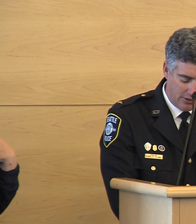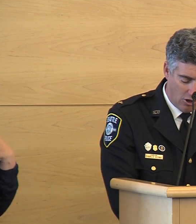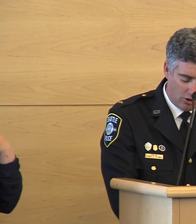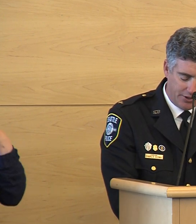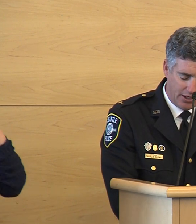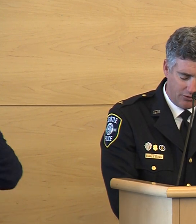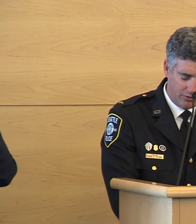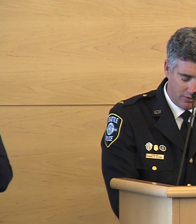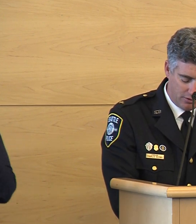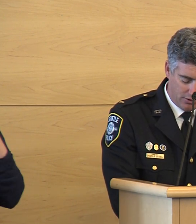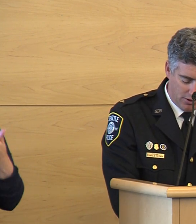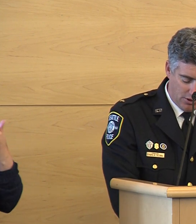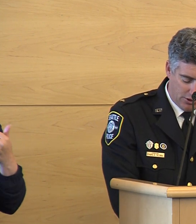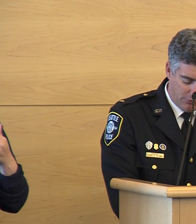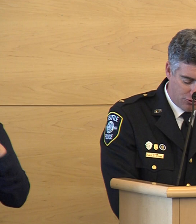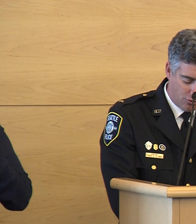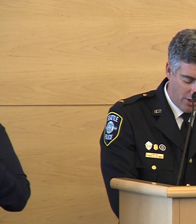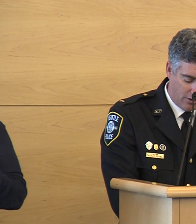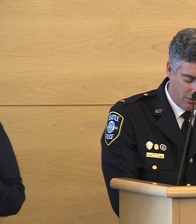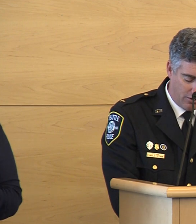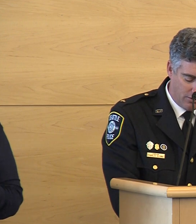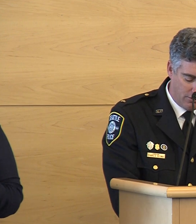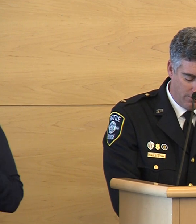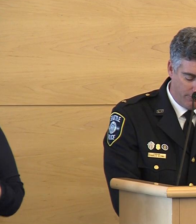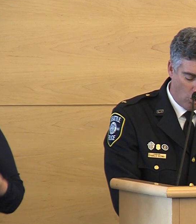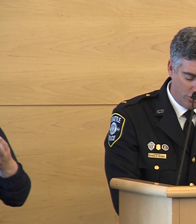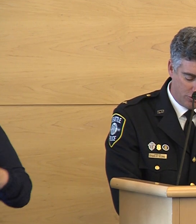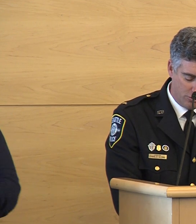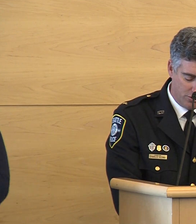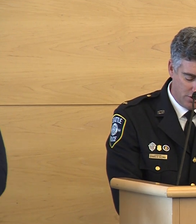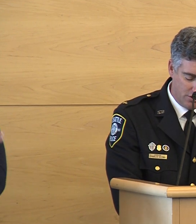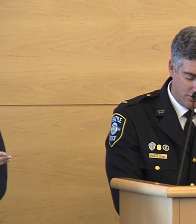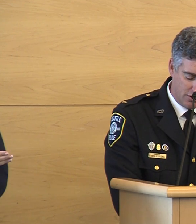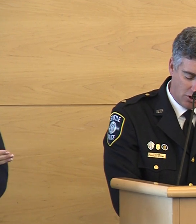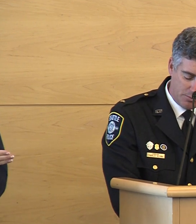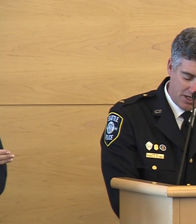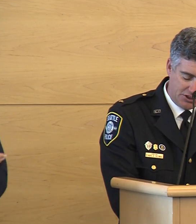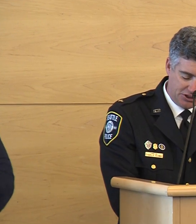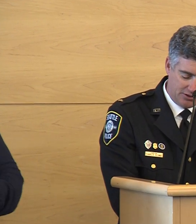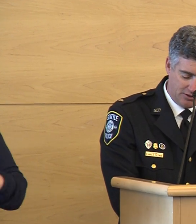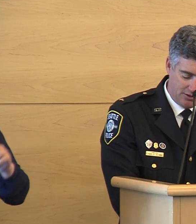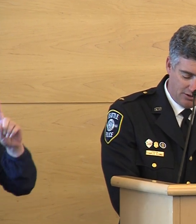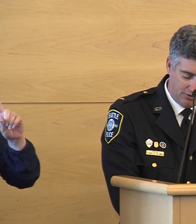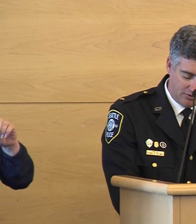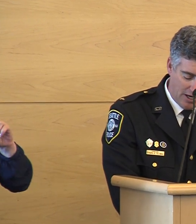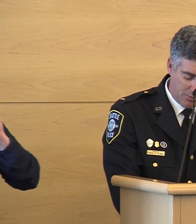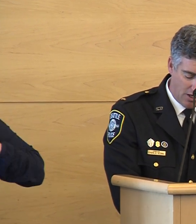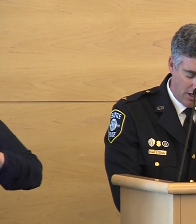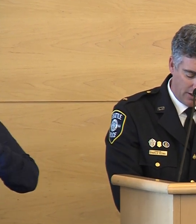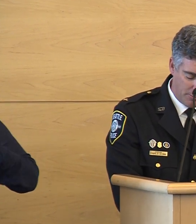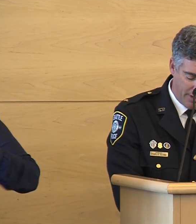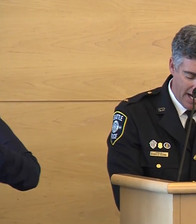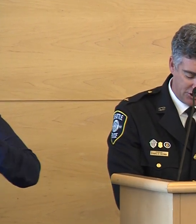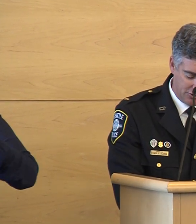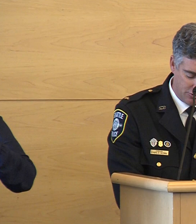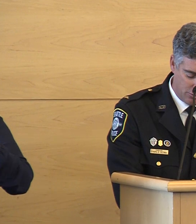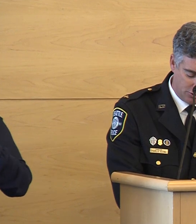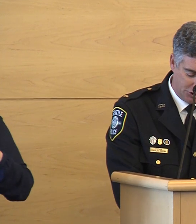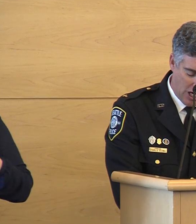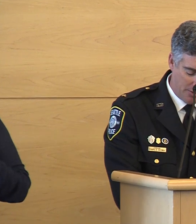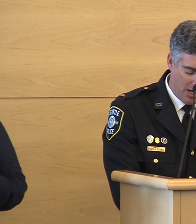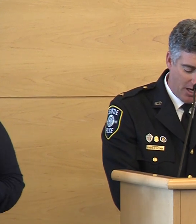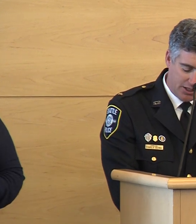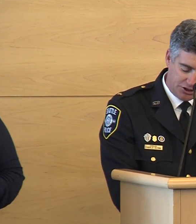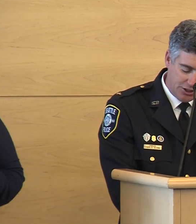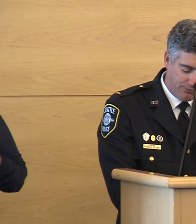day and all days. Give her strength, fortitude, determination, stamina, and compassion to do